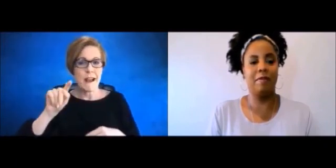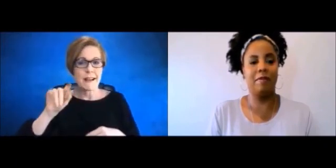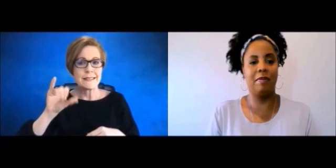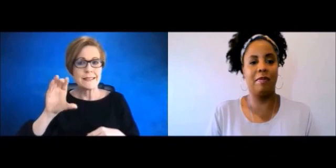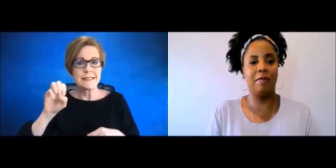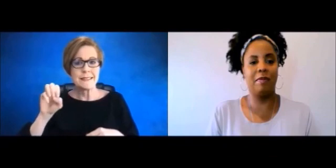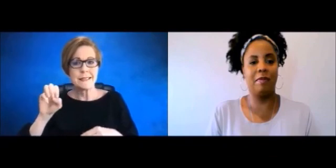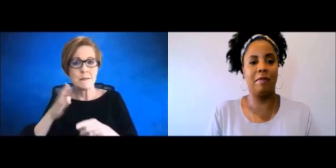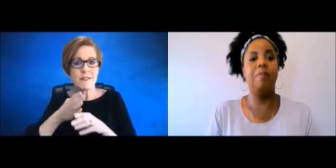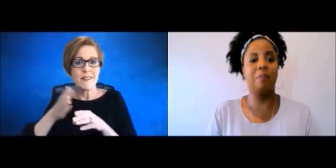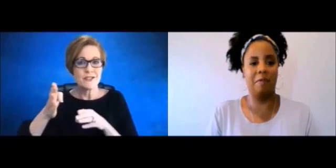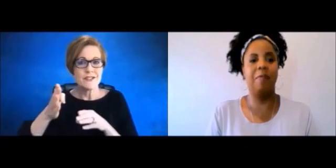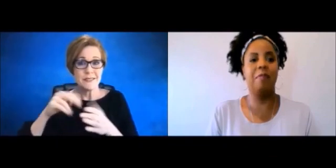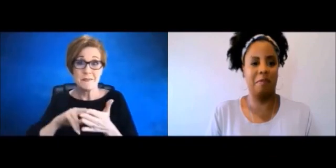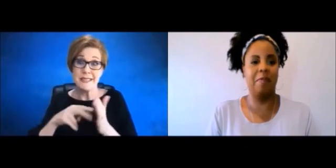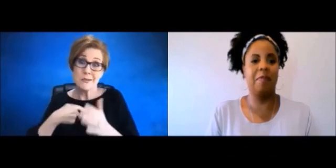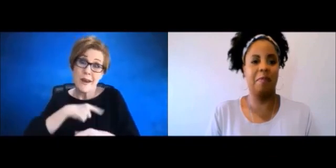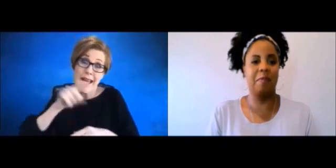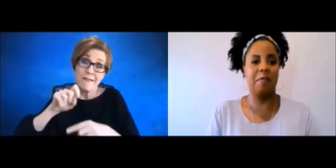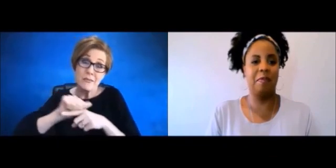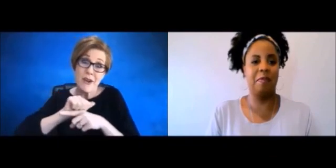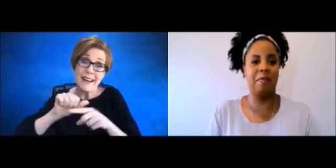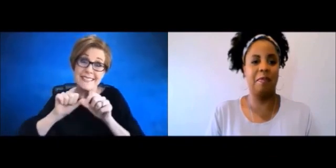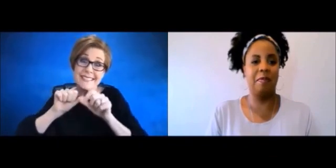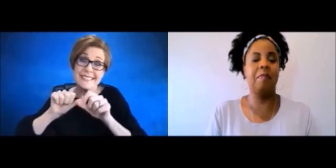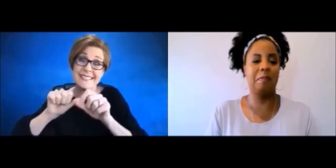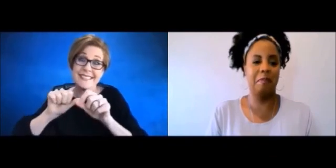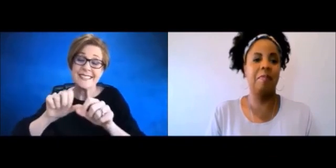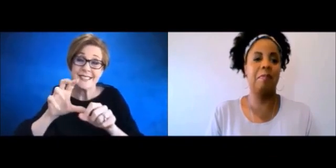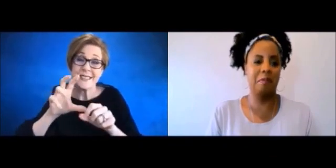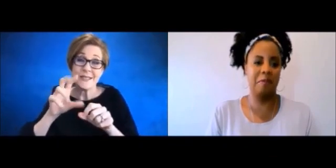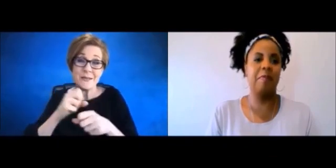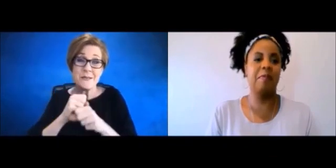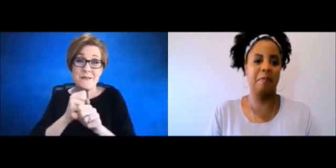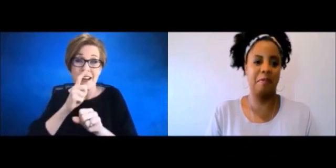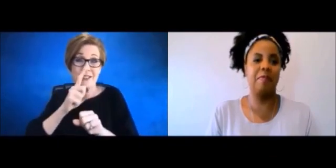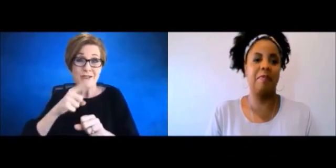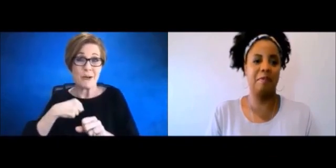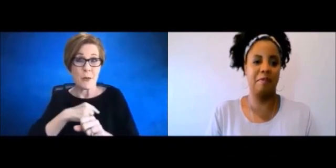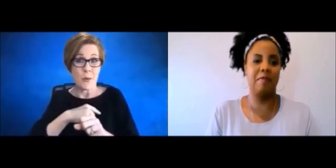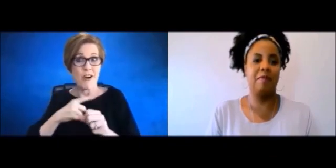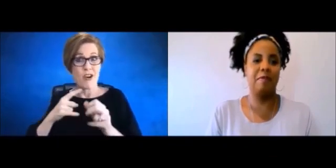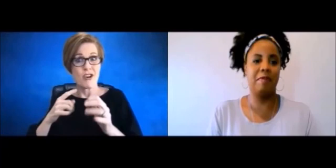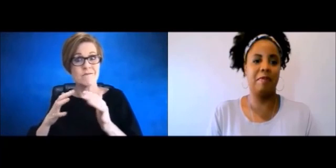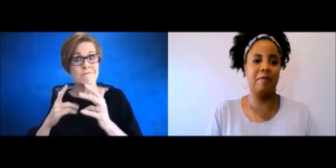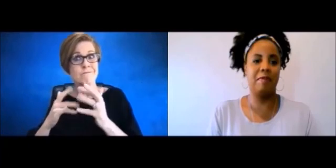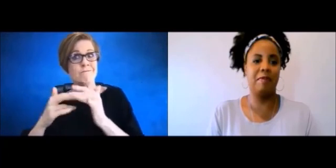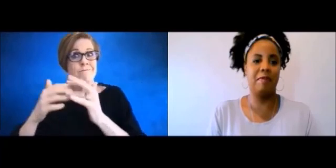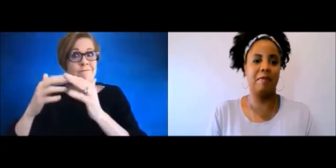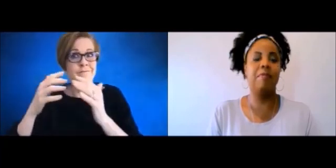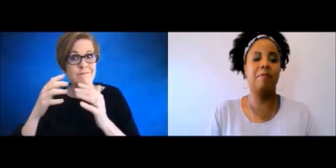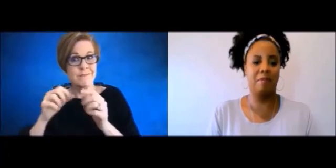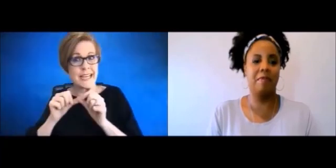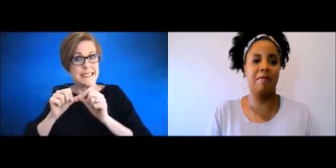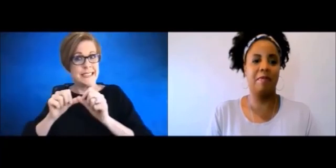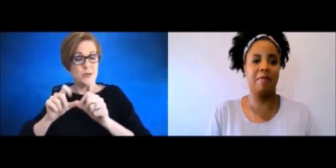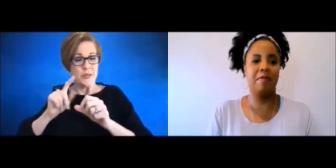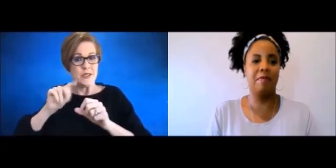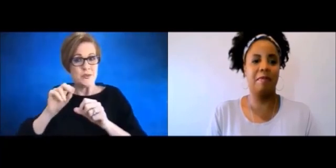We are part of a practice profession. That means that we have to practice to make sure that we are continuing